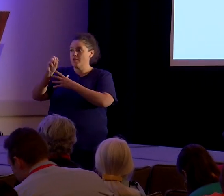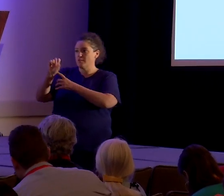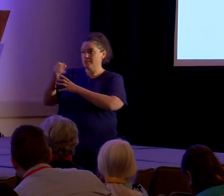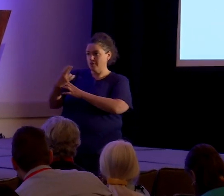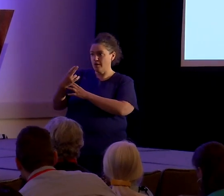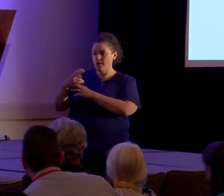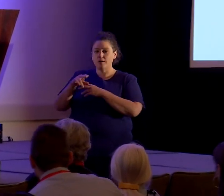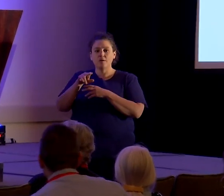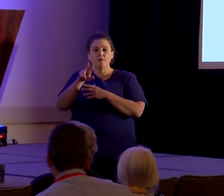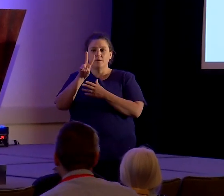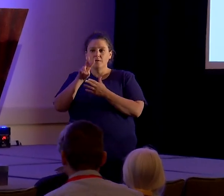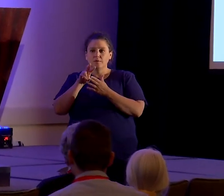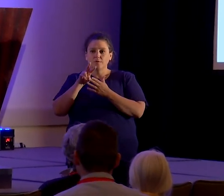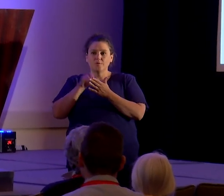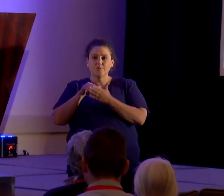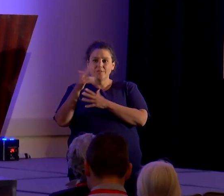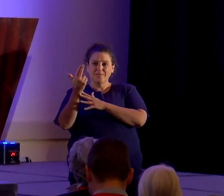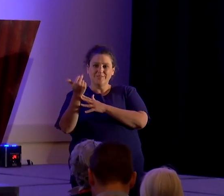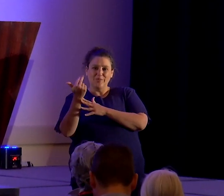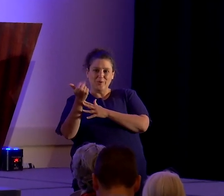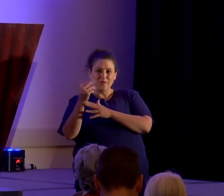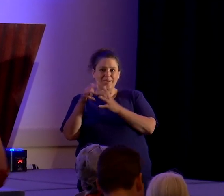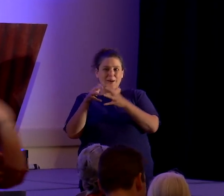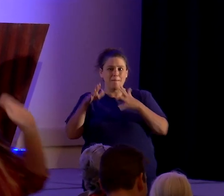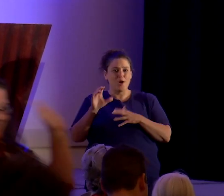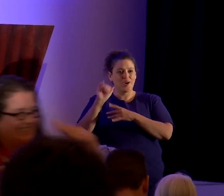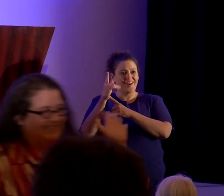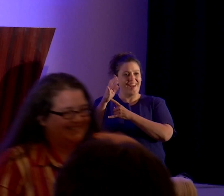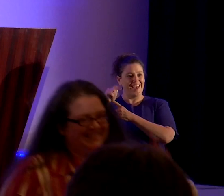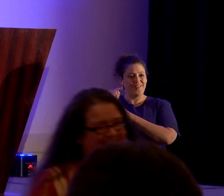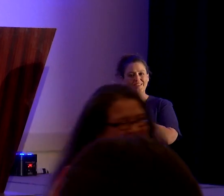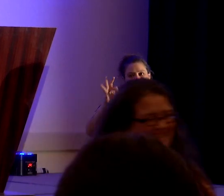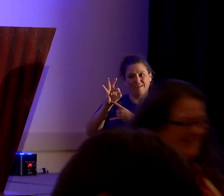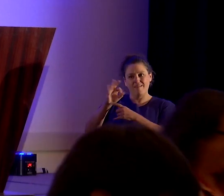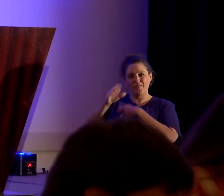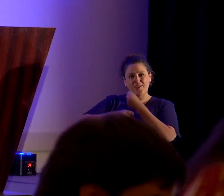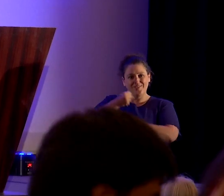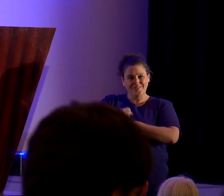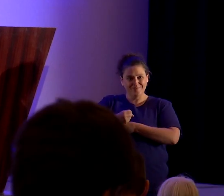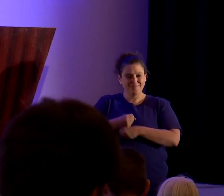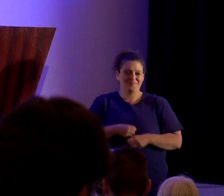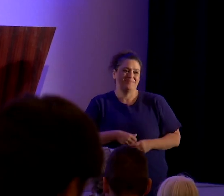2013 American Atheist of the Year. That's why.